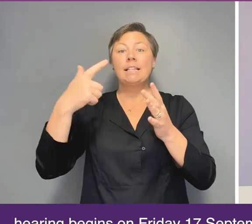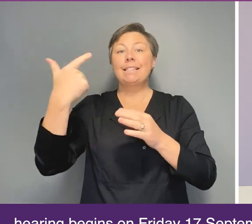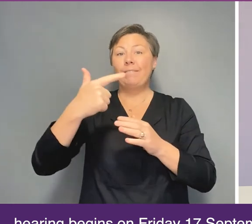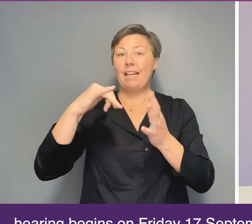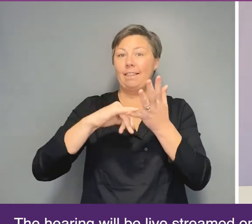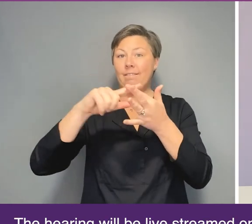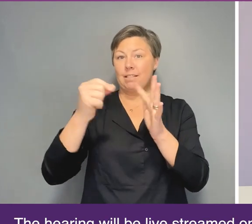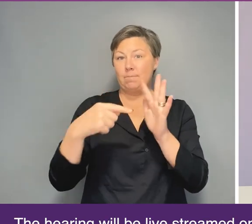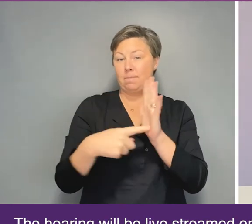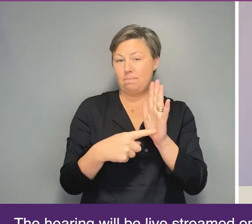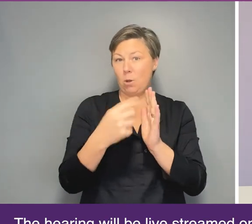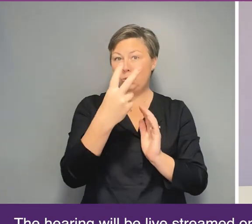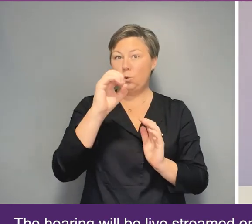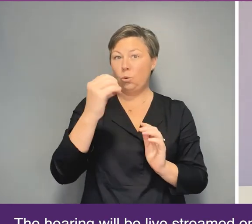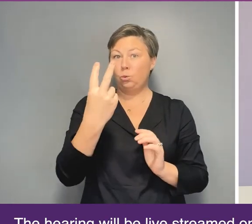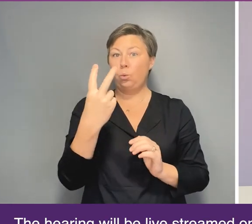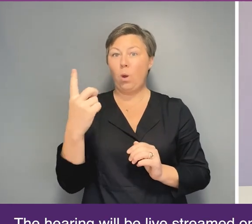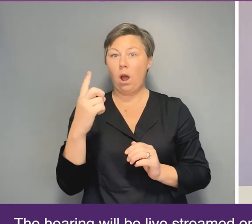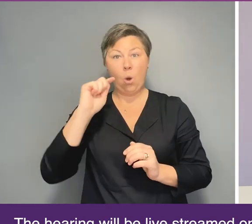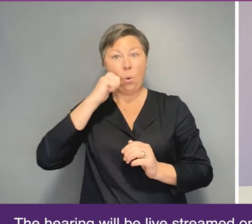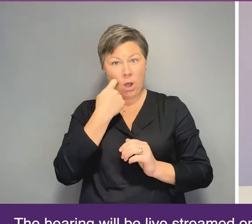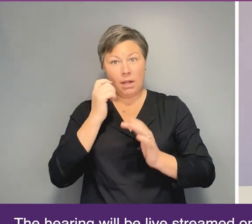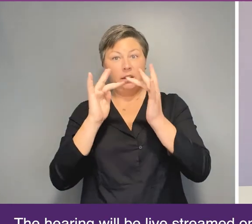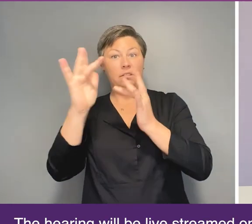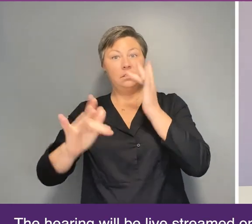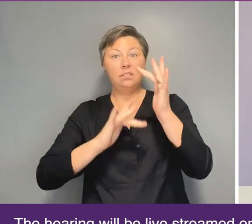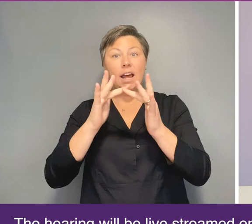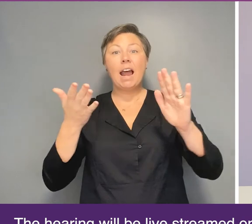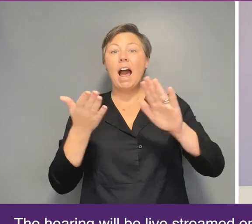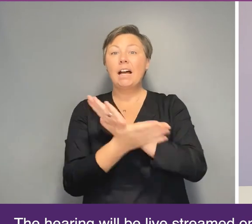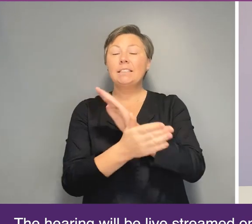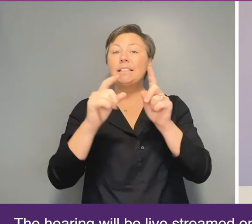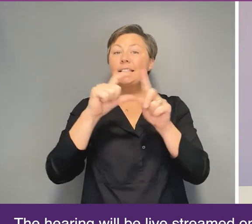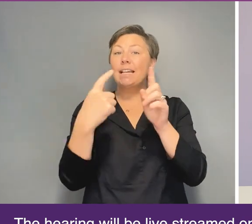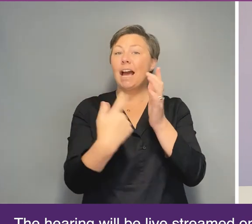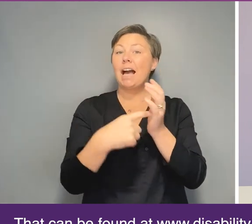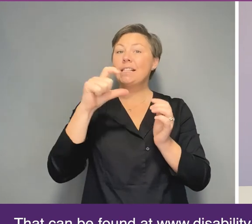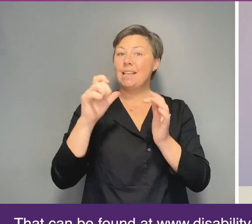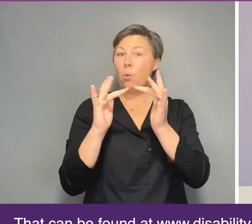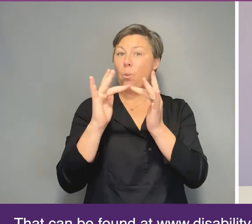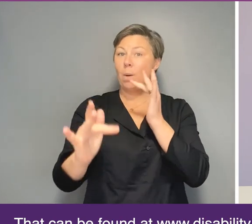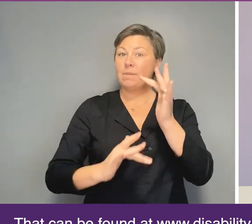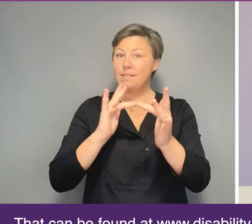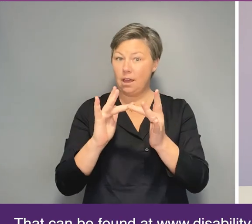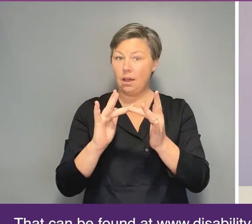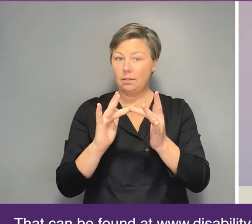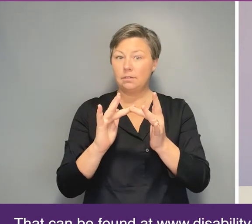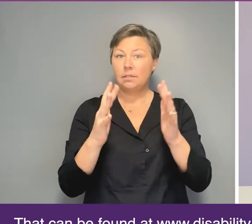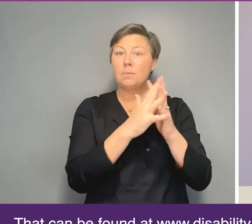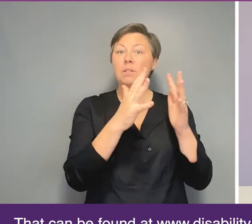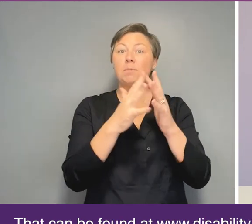The hearing will be live streamed on the Royal Commission's website and that can be found at